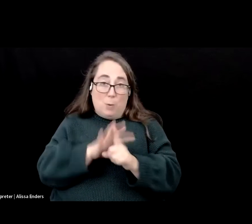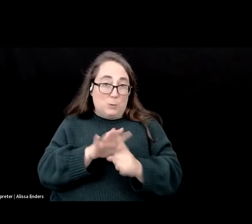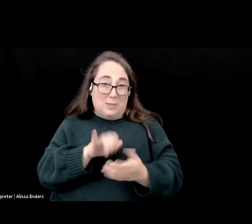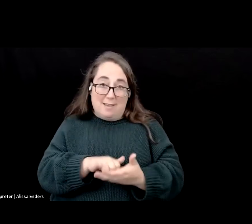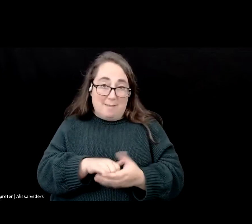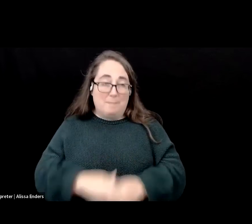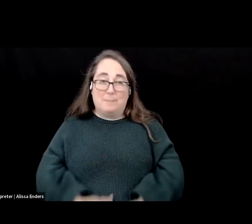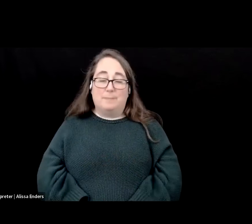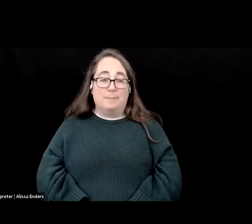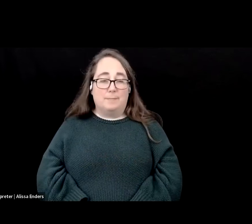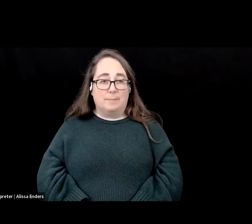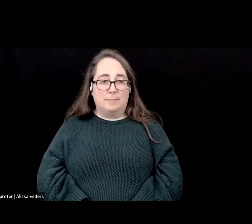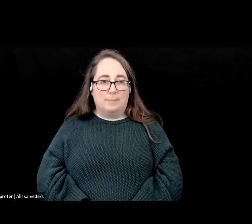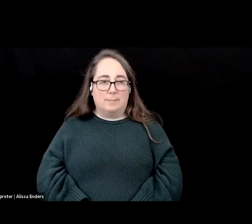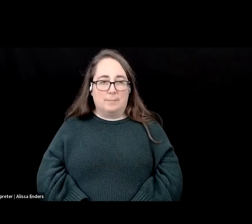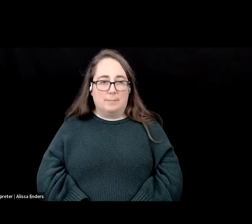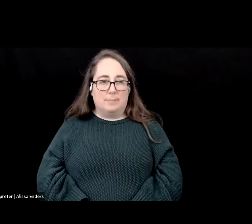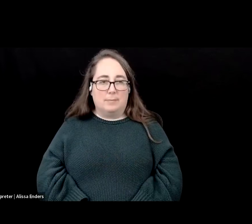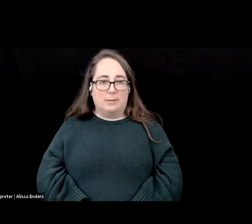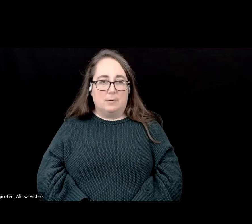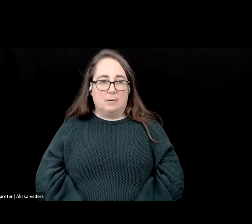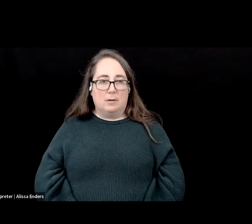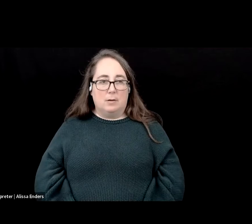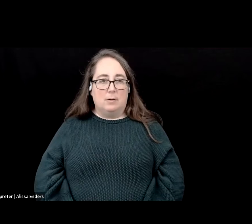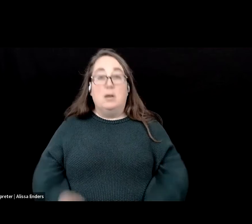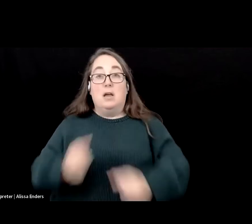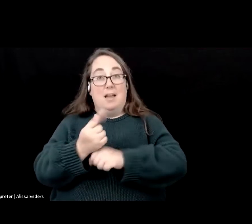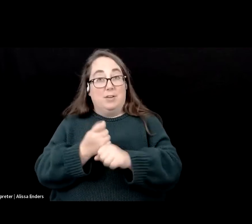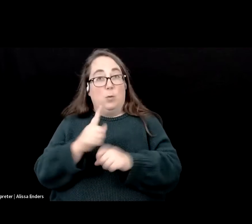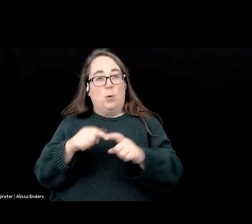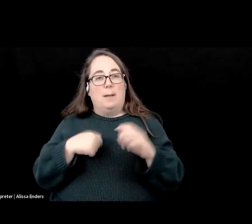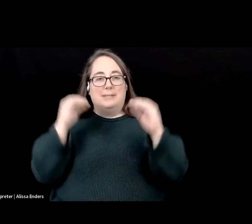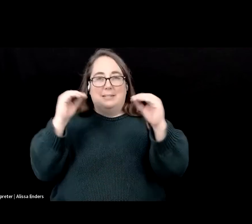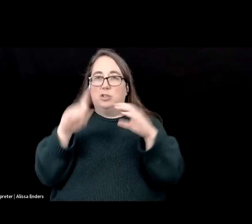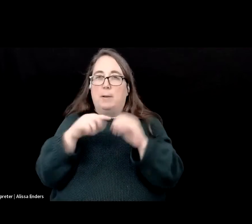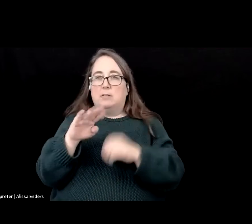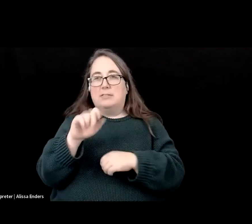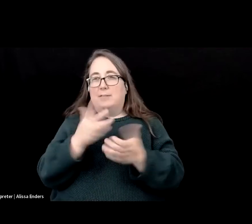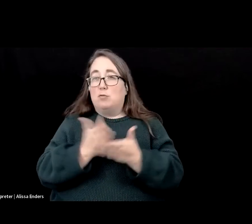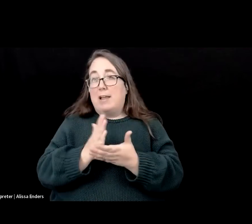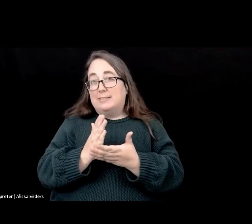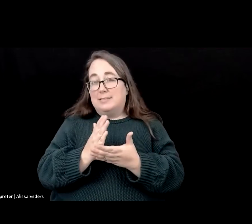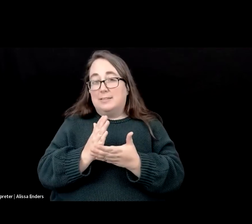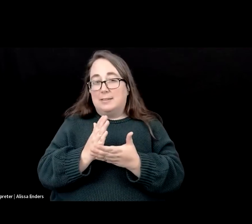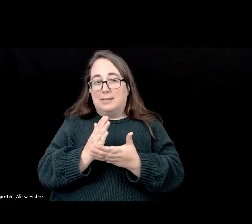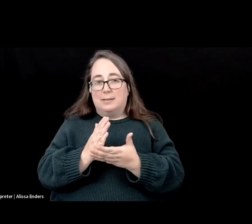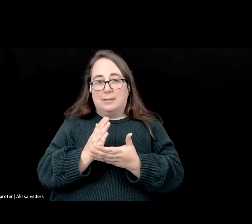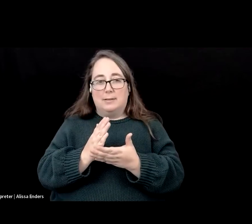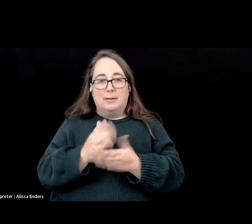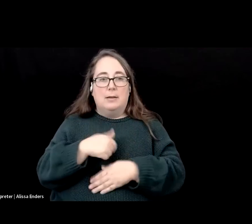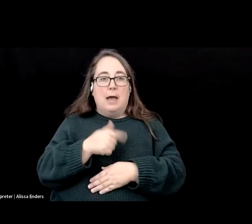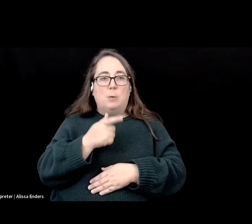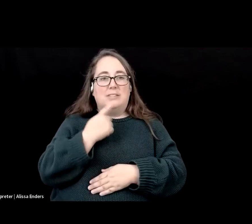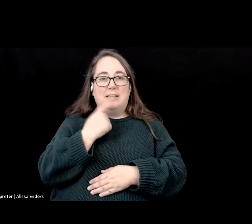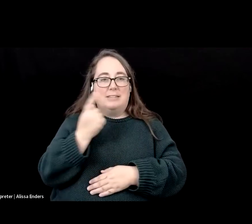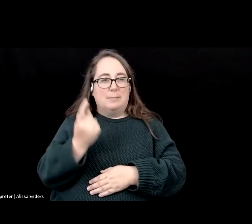know, I every year when I'm teaching about the civil rights movement, you know, and I'll say some things that most